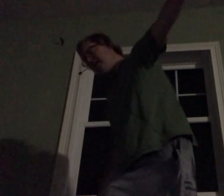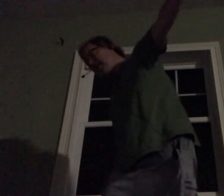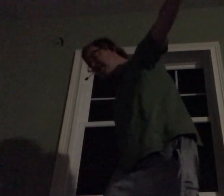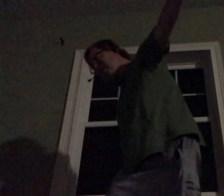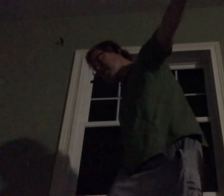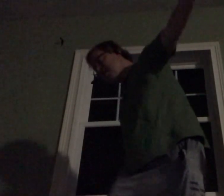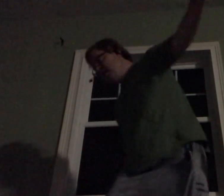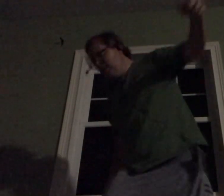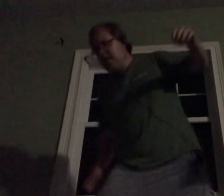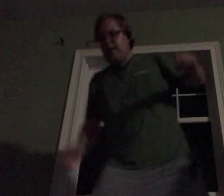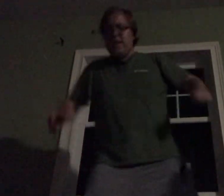love. It's my